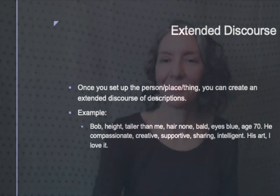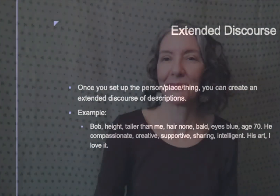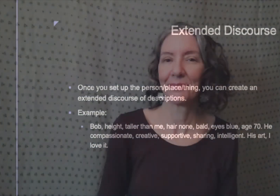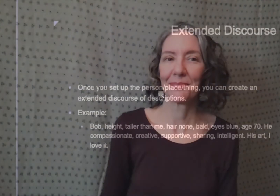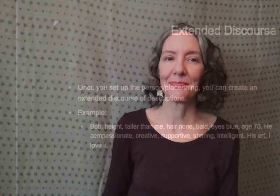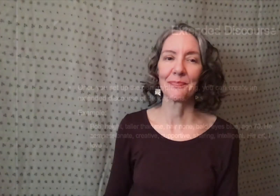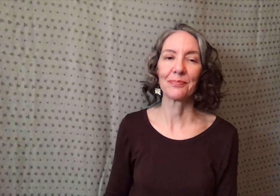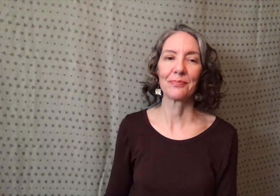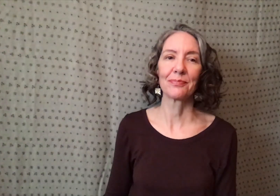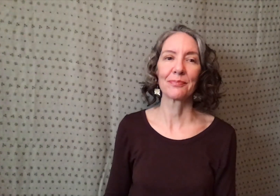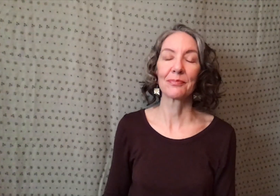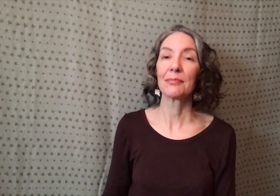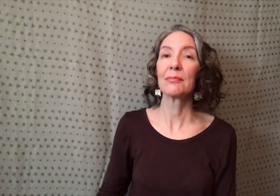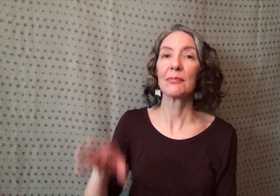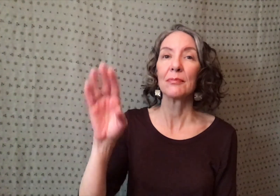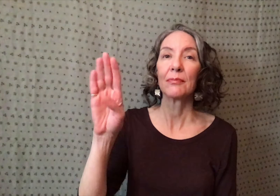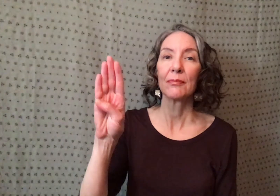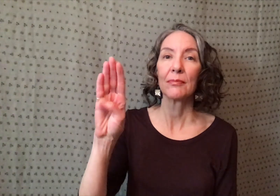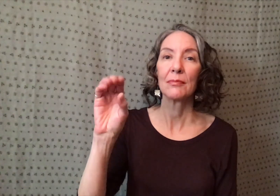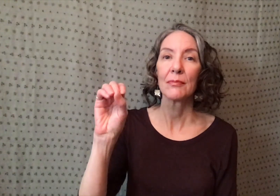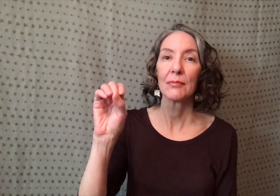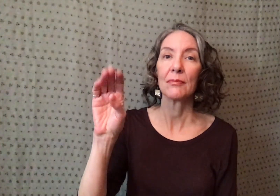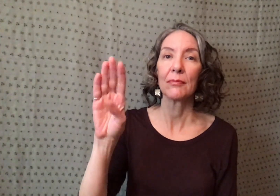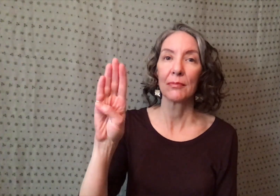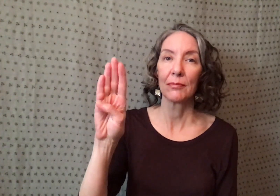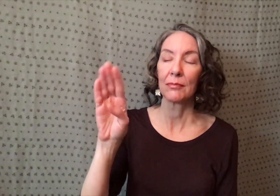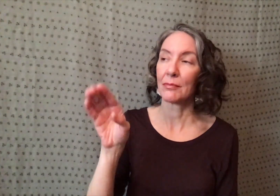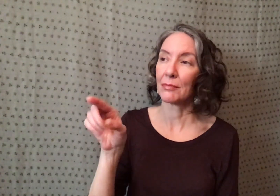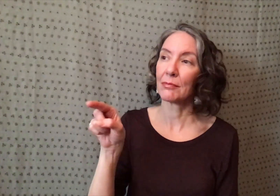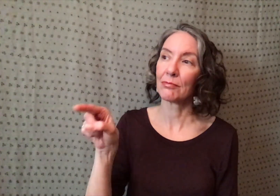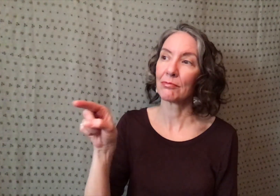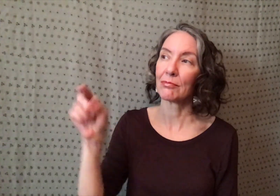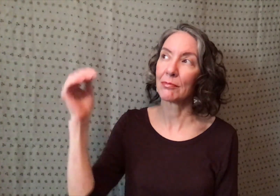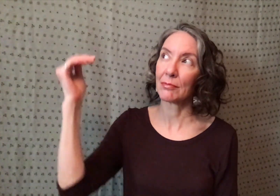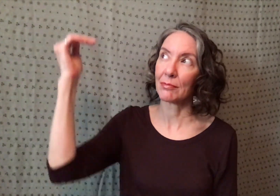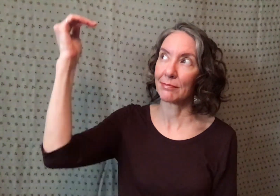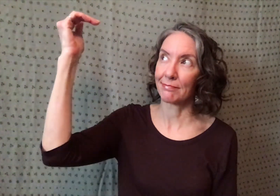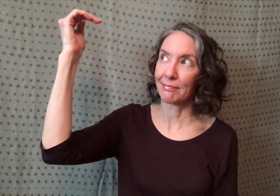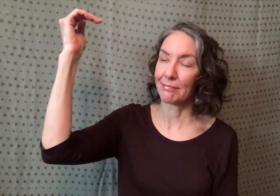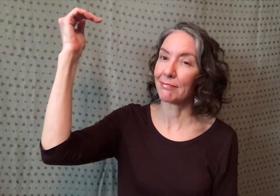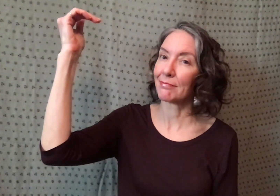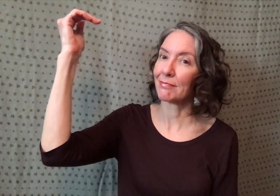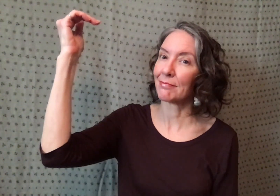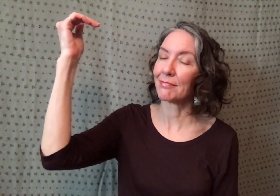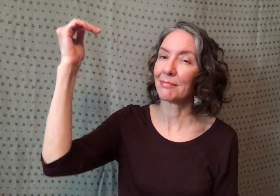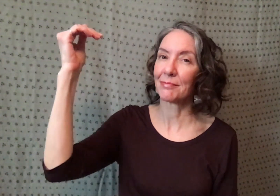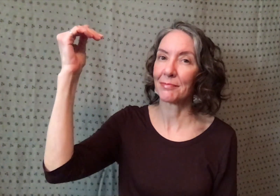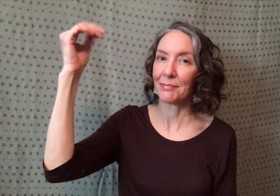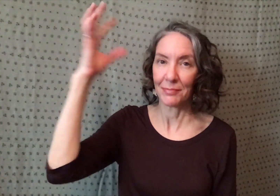Bob is a little taller than me